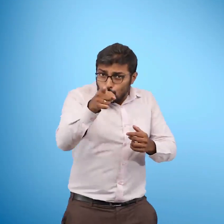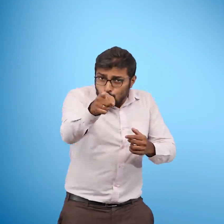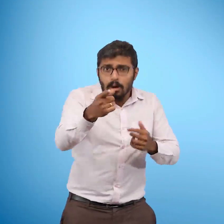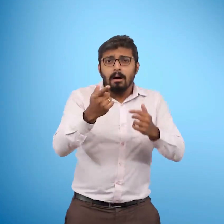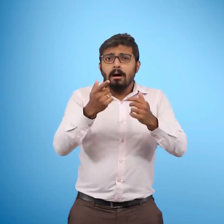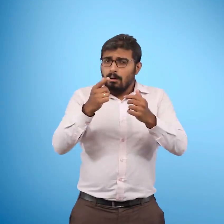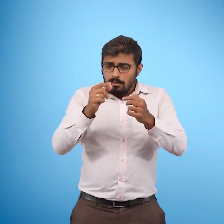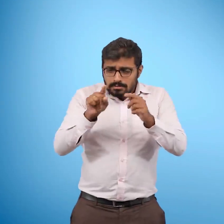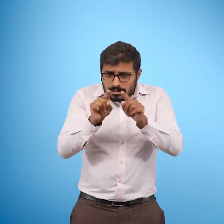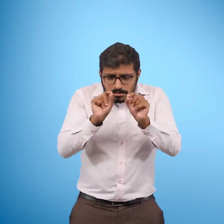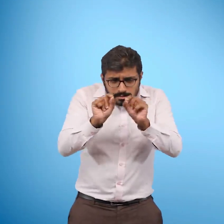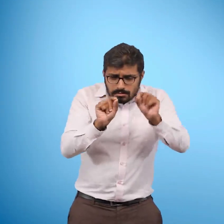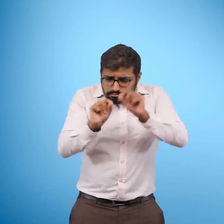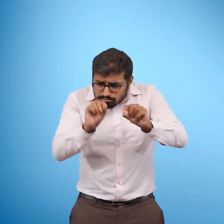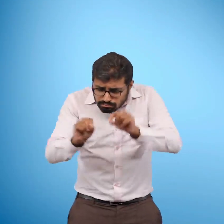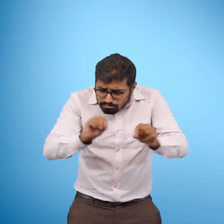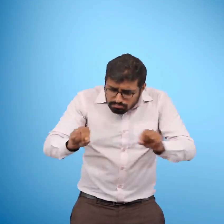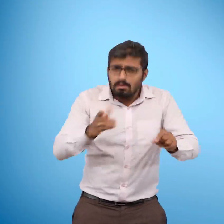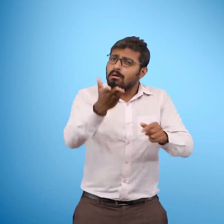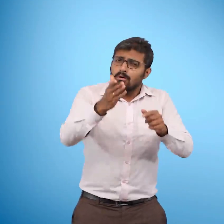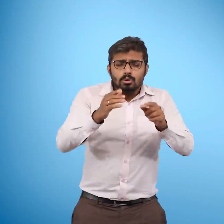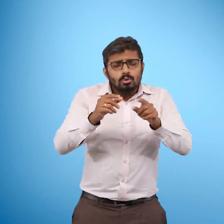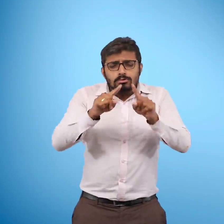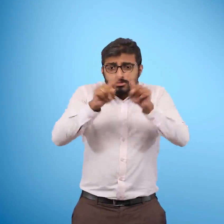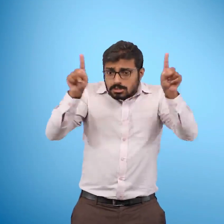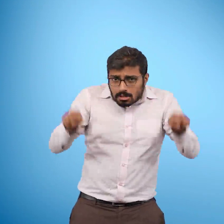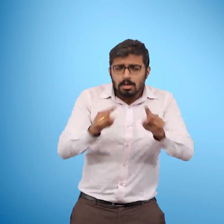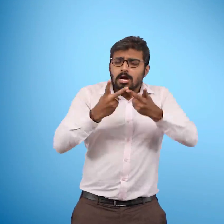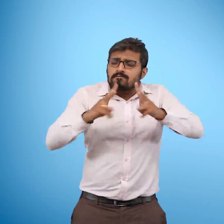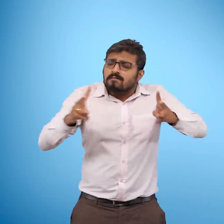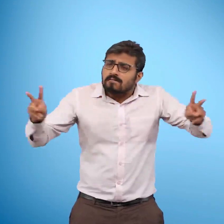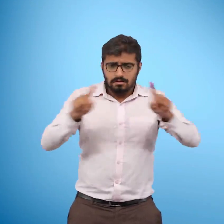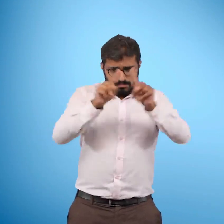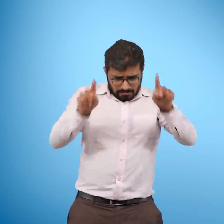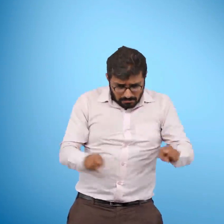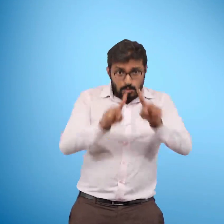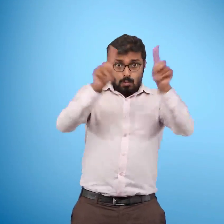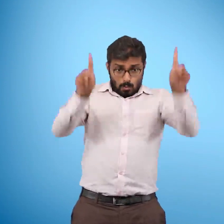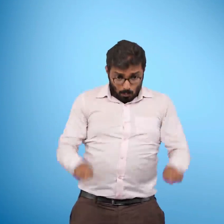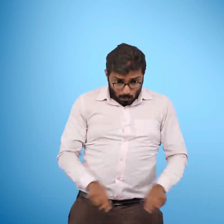Try to make more rectangles like this using 12 tamarind seeds.